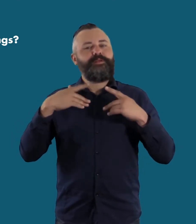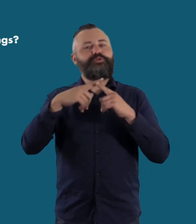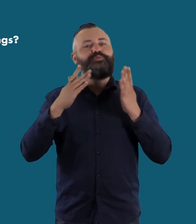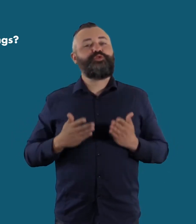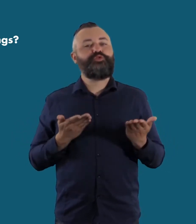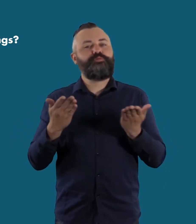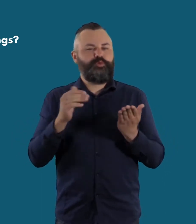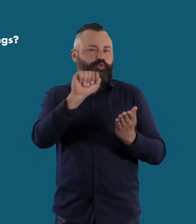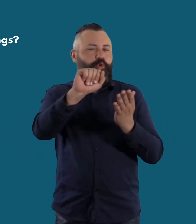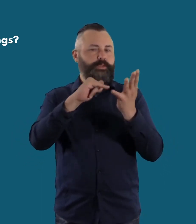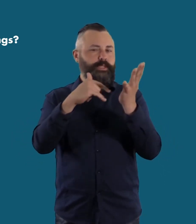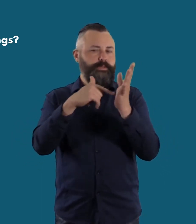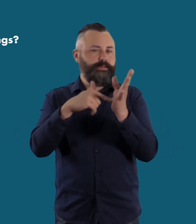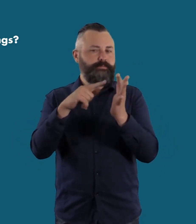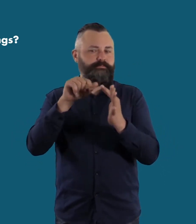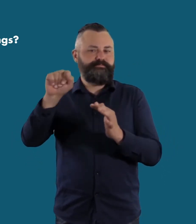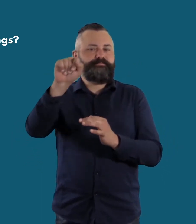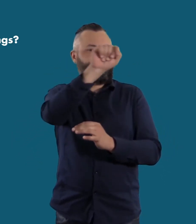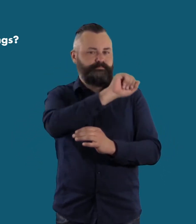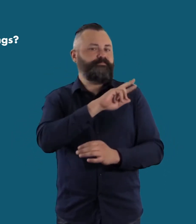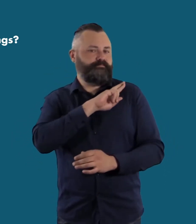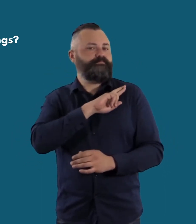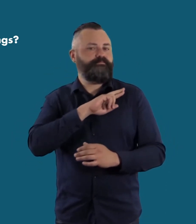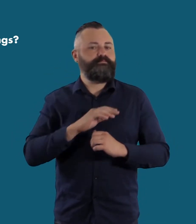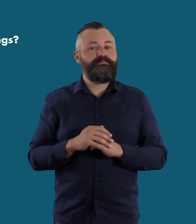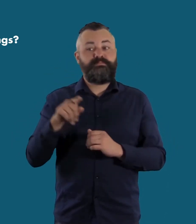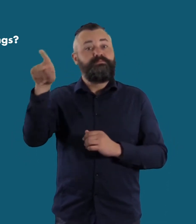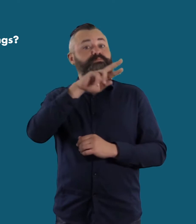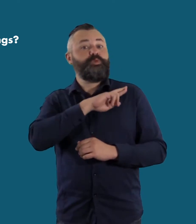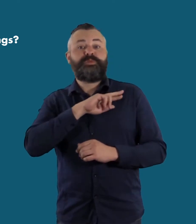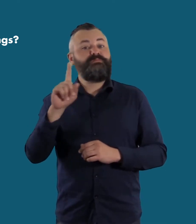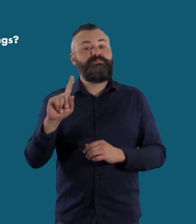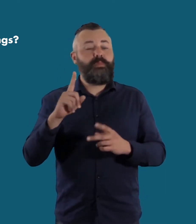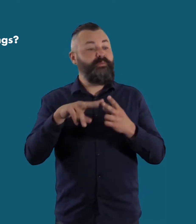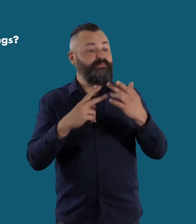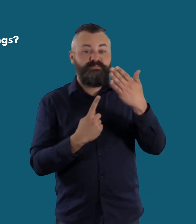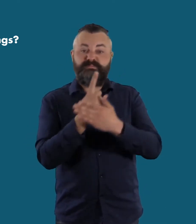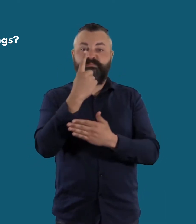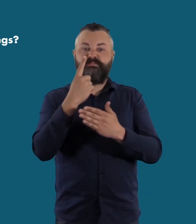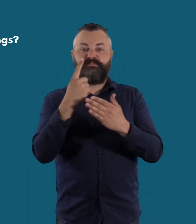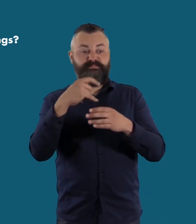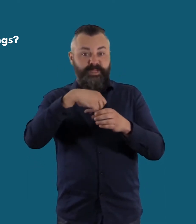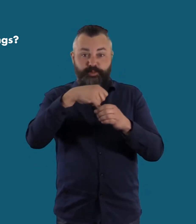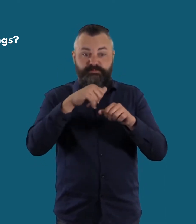Department of Health and Human Services in each state are responsible to respond to chemical, biological and radiological